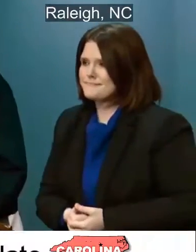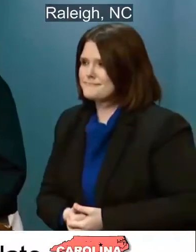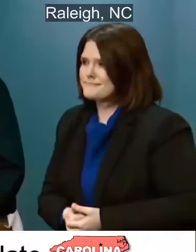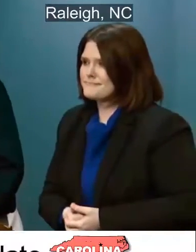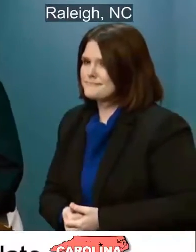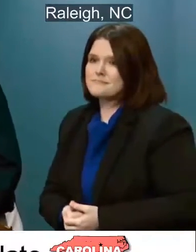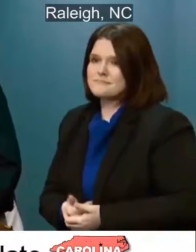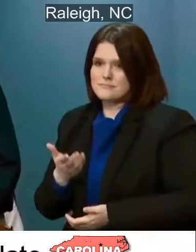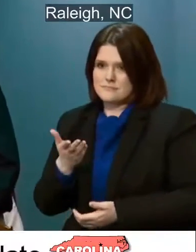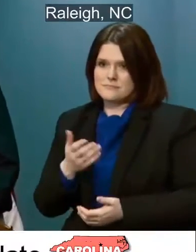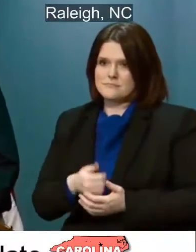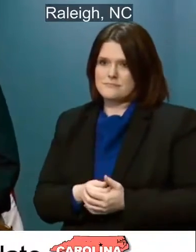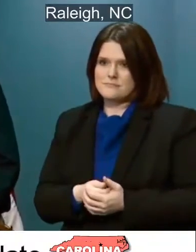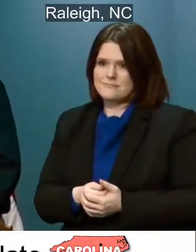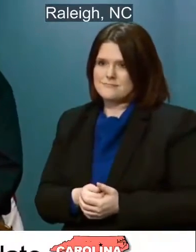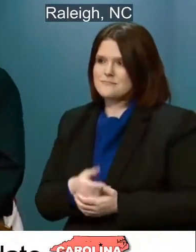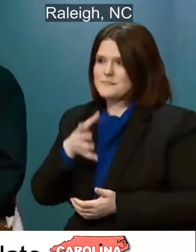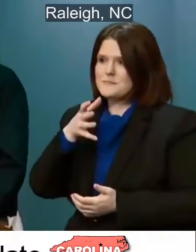Yes.